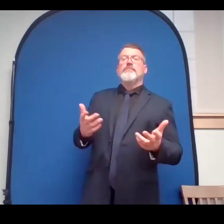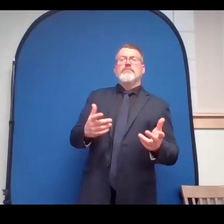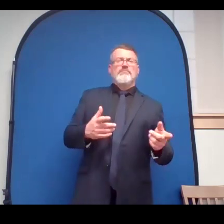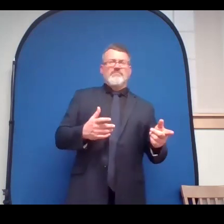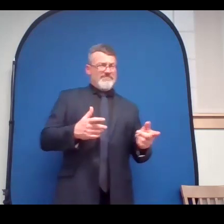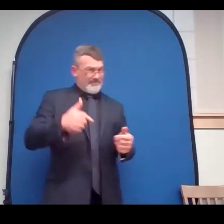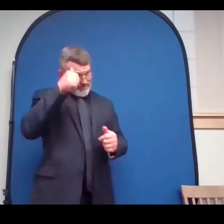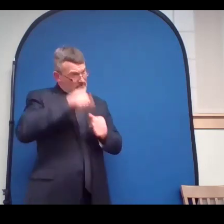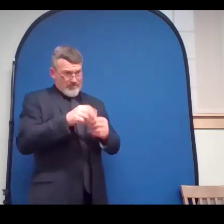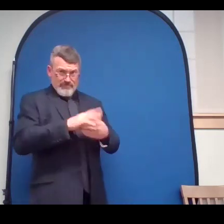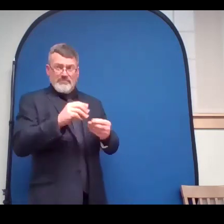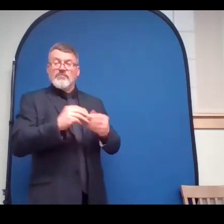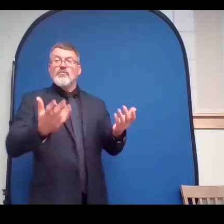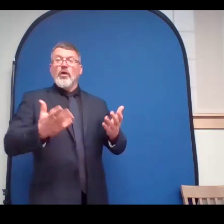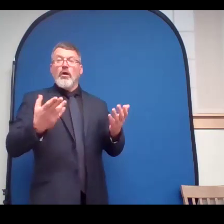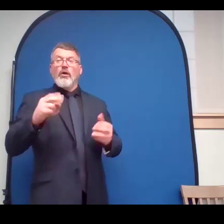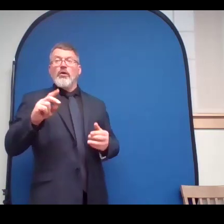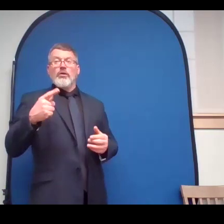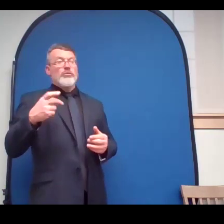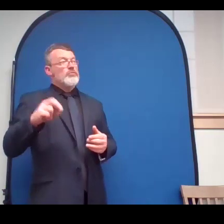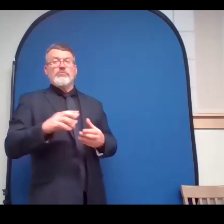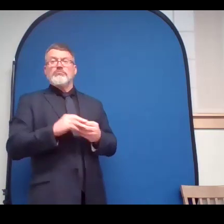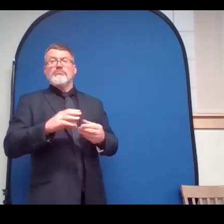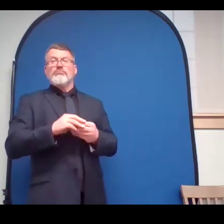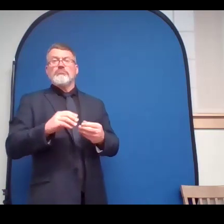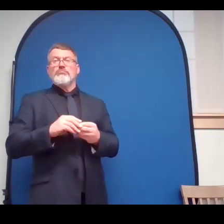indicated with First Sergeant Mote, it was in regards to,